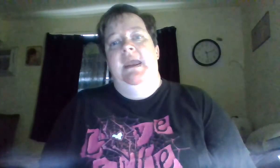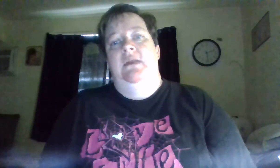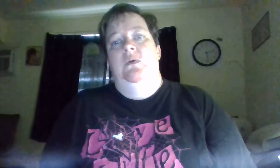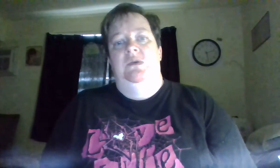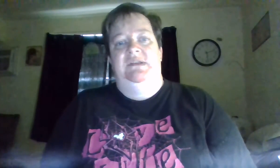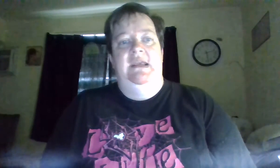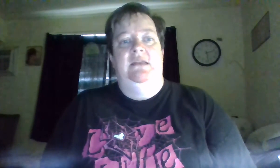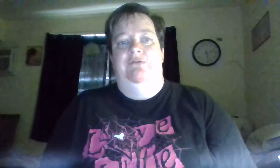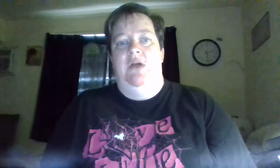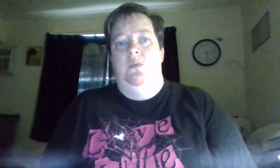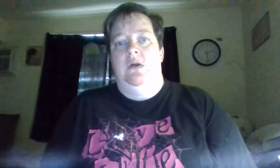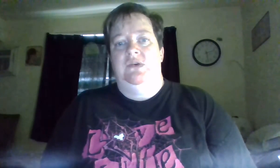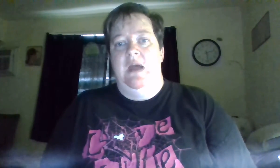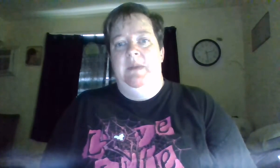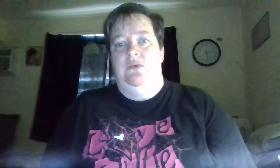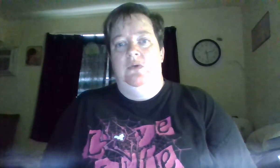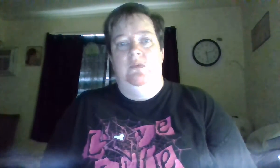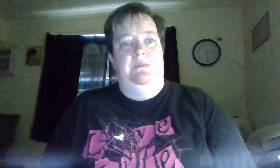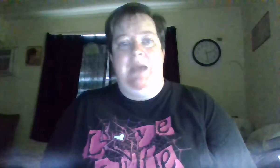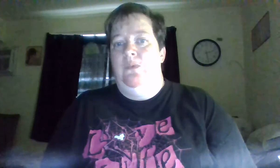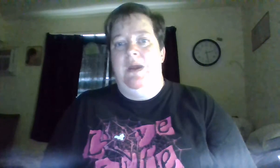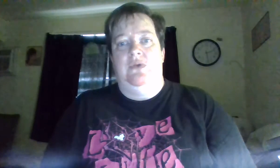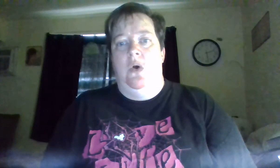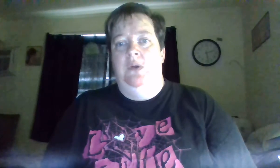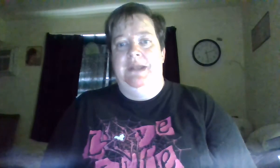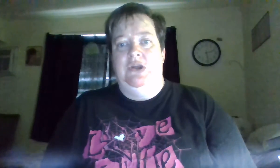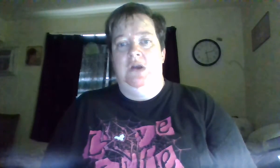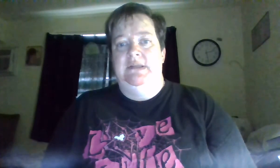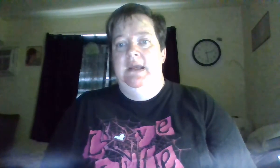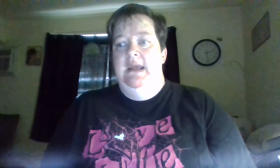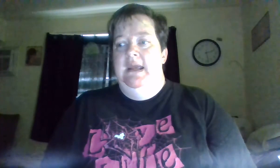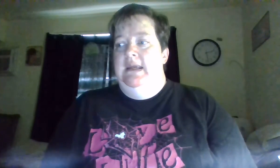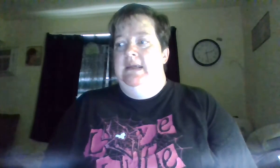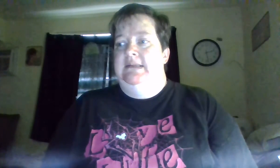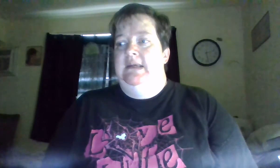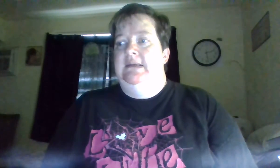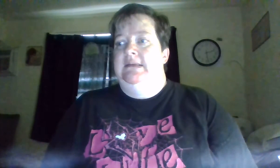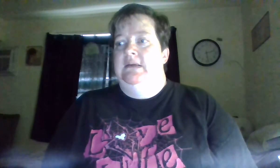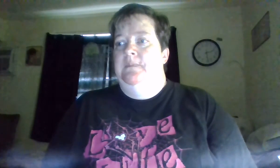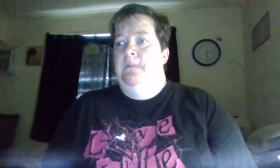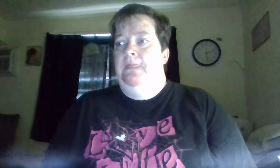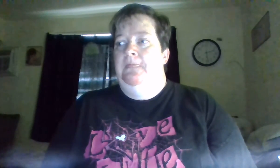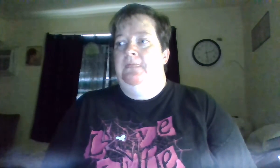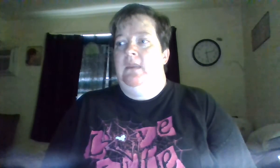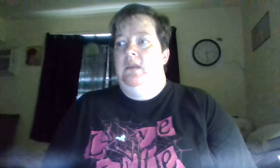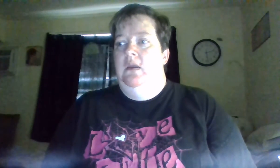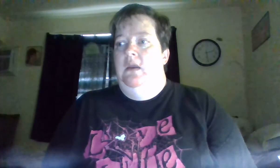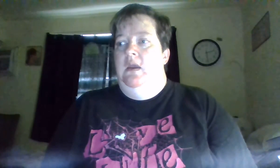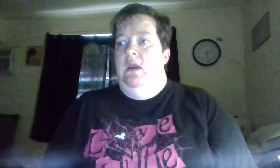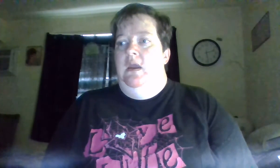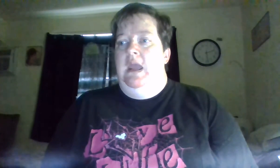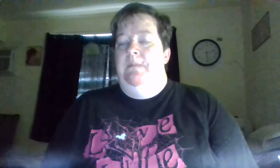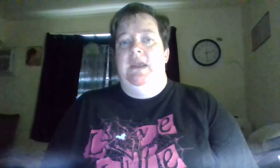man was seeing the floodwaters coming through, bad weather, the whole nine yards. He sees a big,